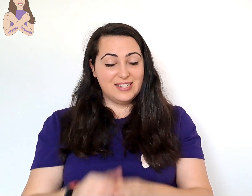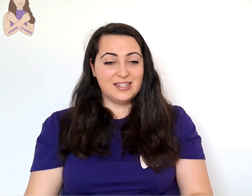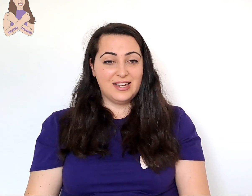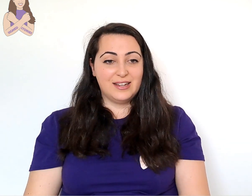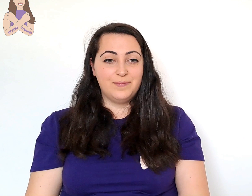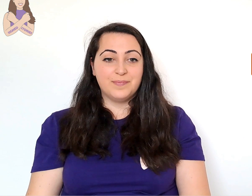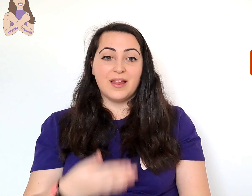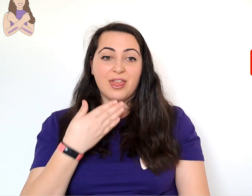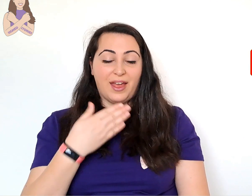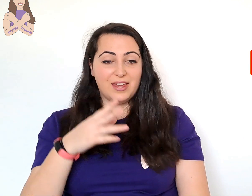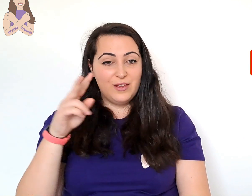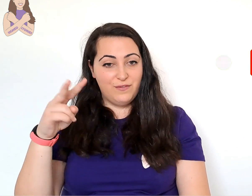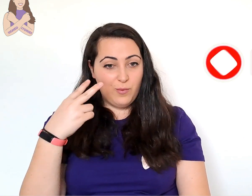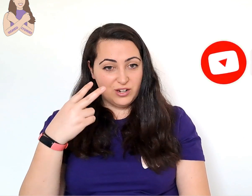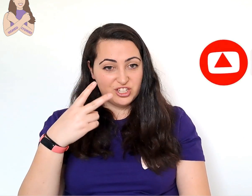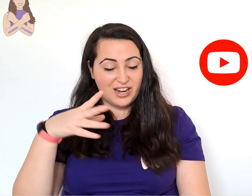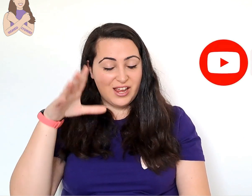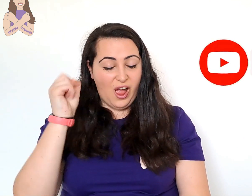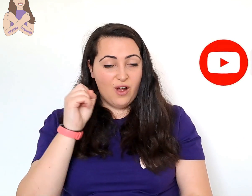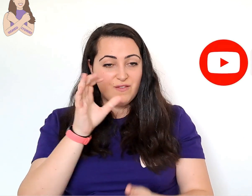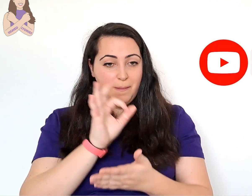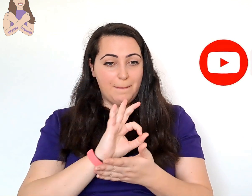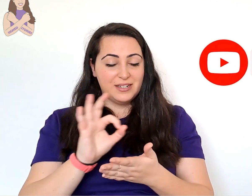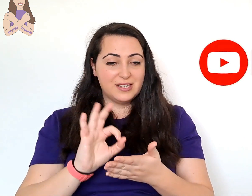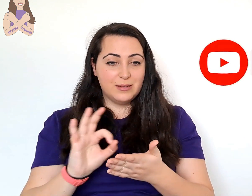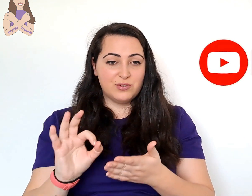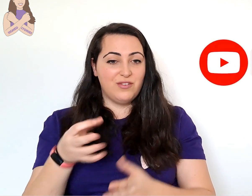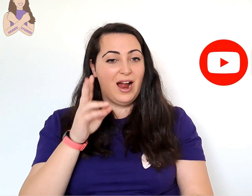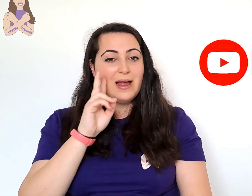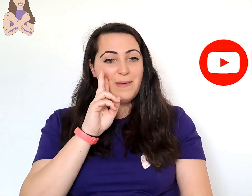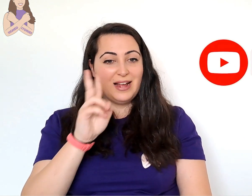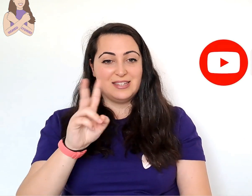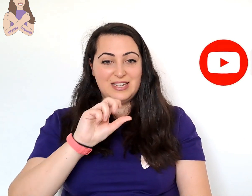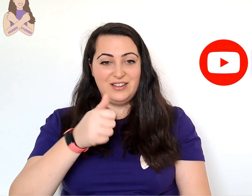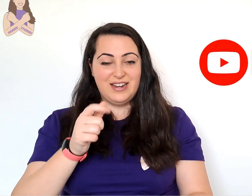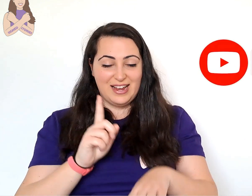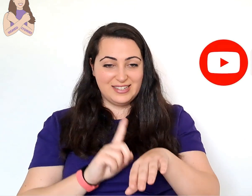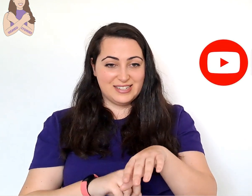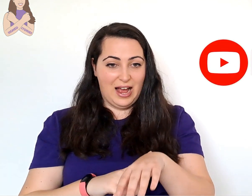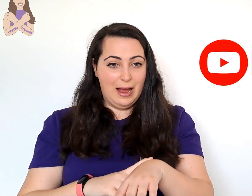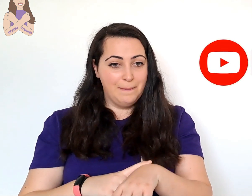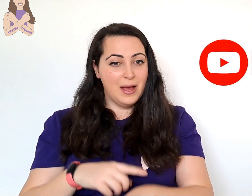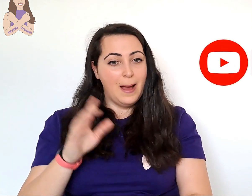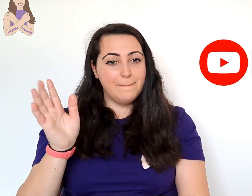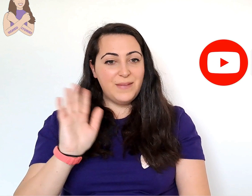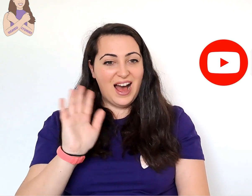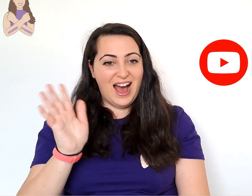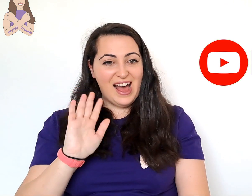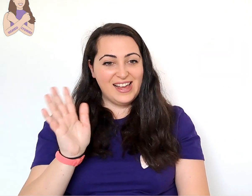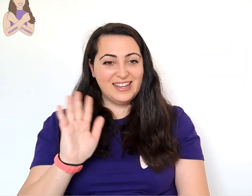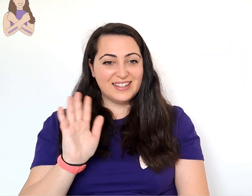Fantastic. Thank you for watching. Remember to subscribe and see you next time. Bye.